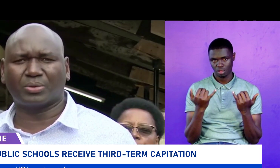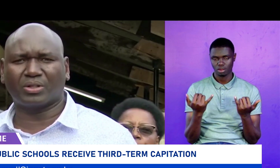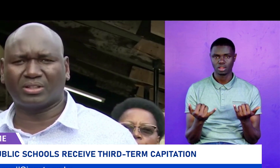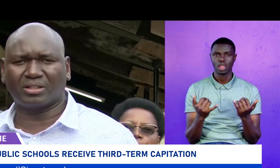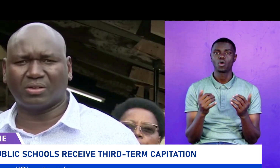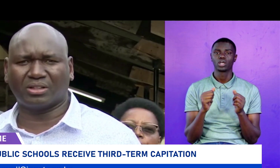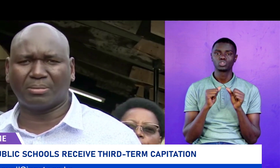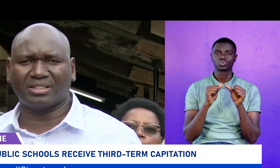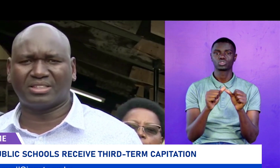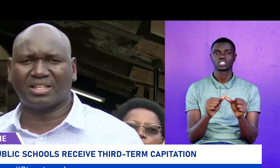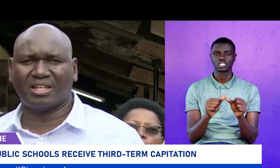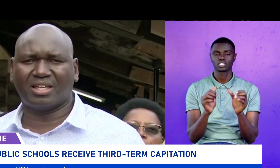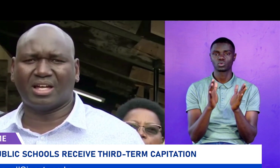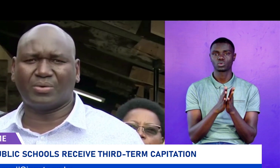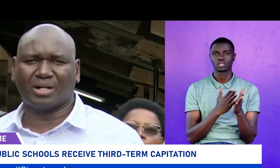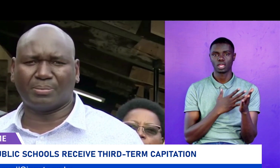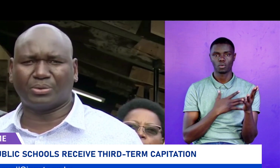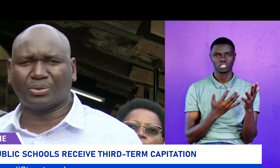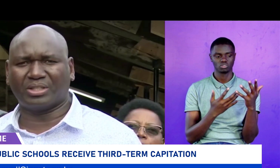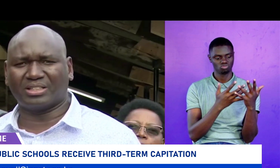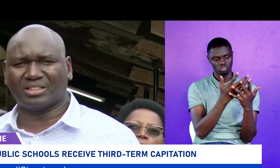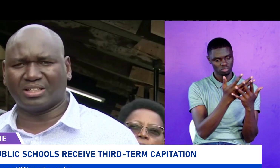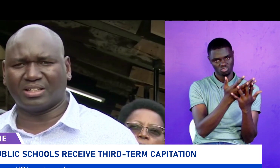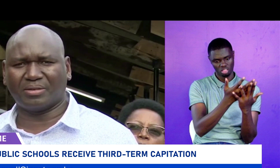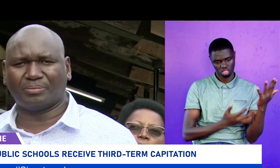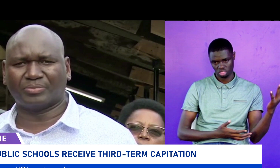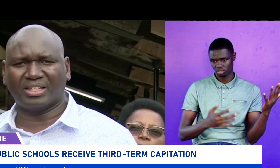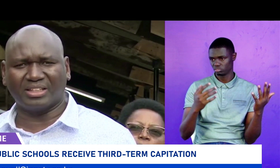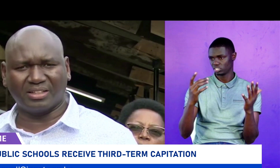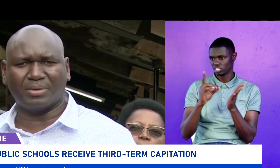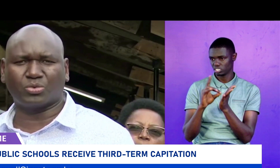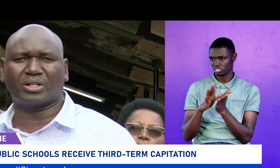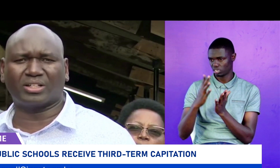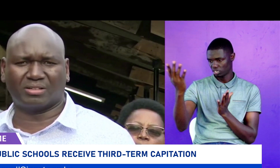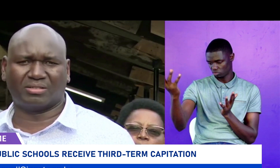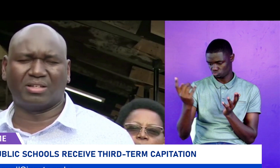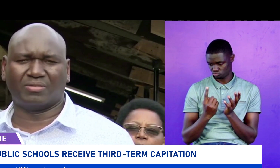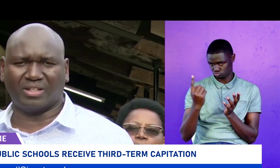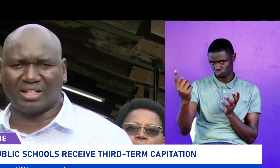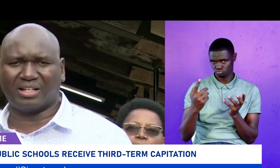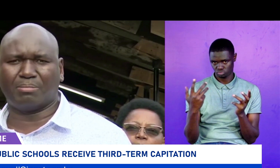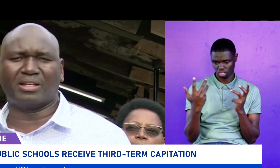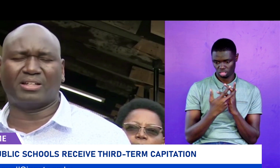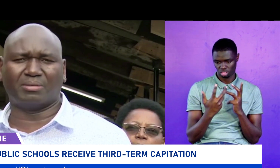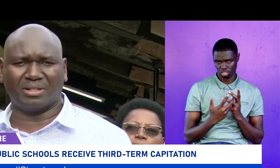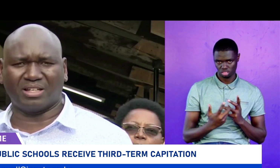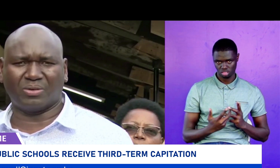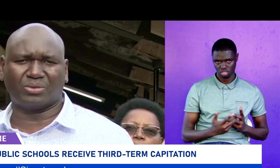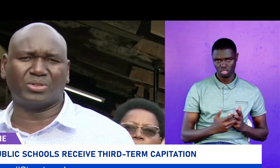our templates, and we are happy to note that the team here is working very hard, burning the midnight oil to ensure